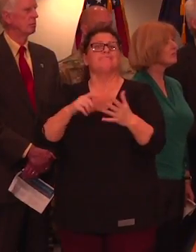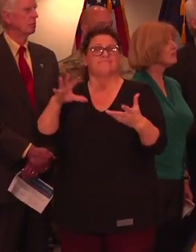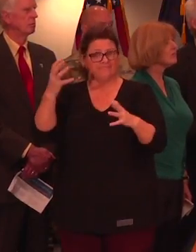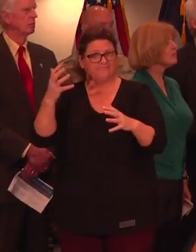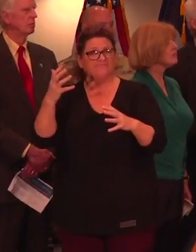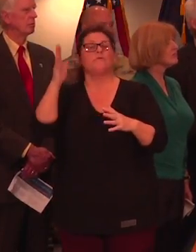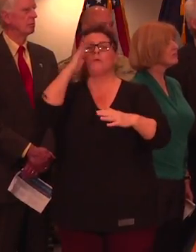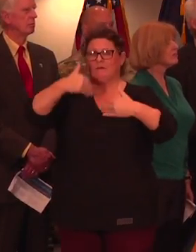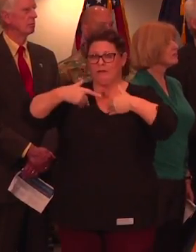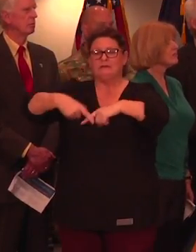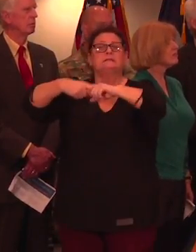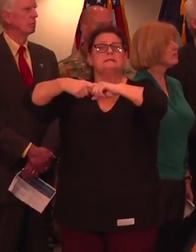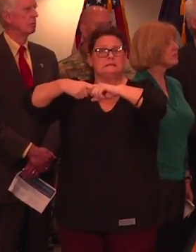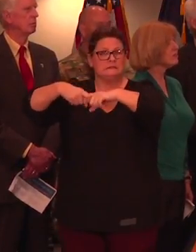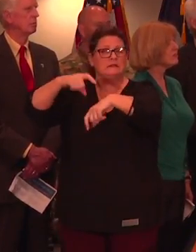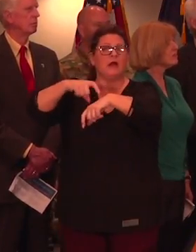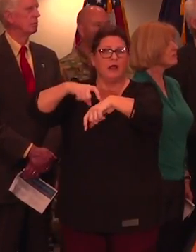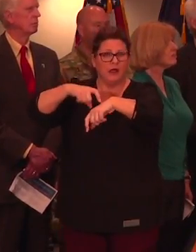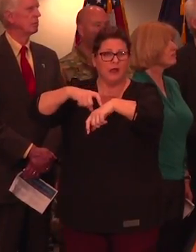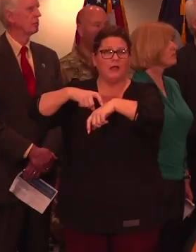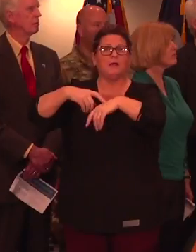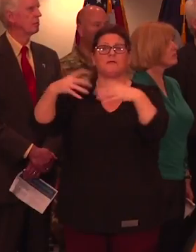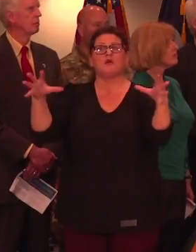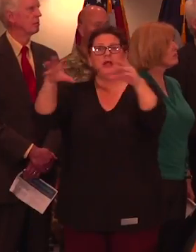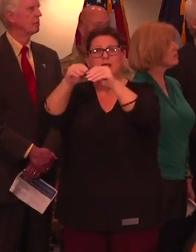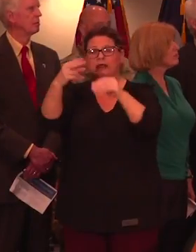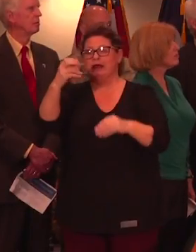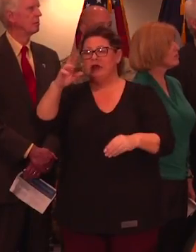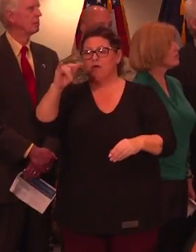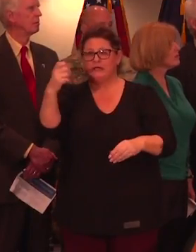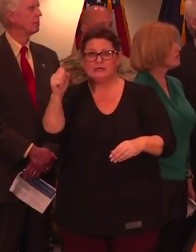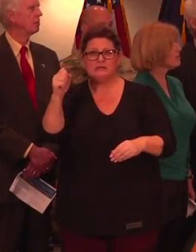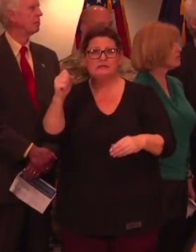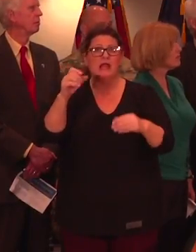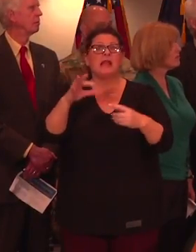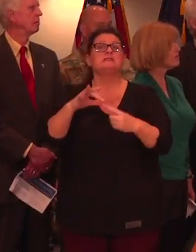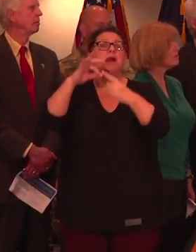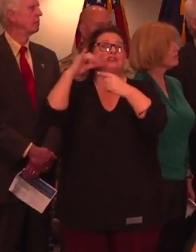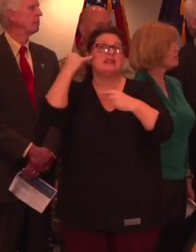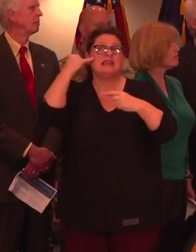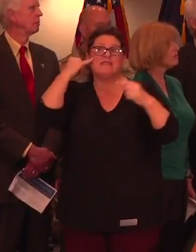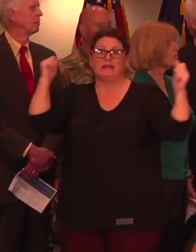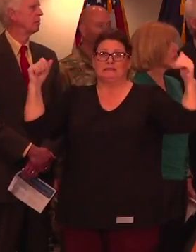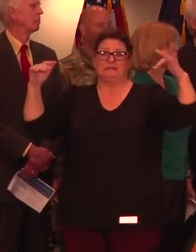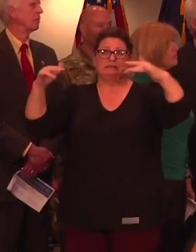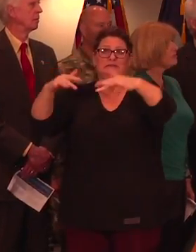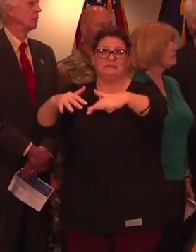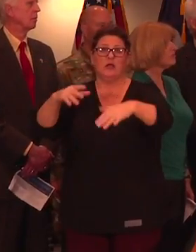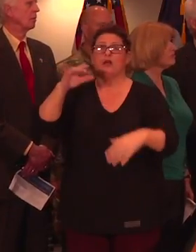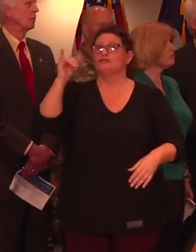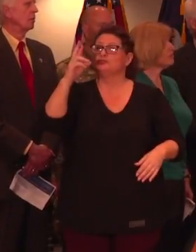be a curtailment of hearings, especially those that require the large gathering of people, such as a jury